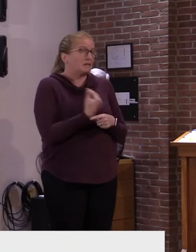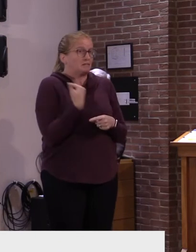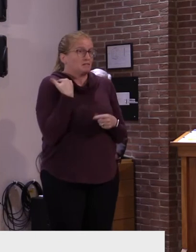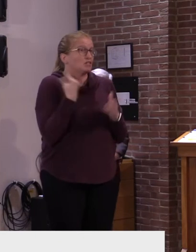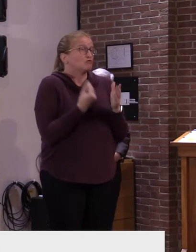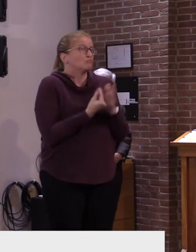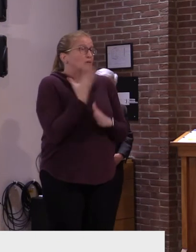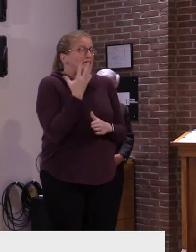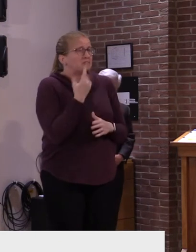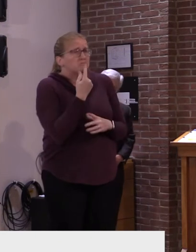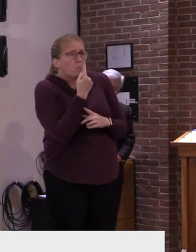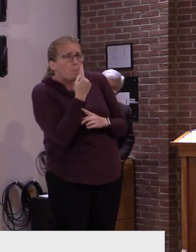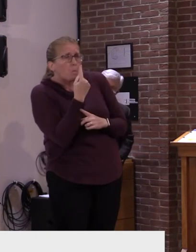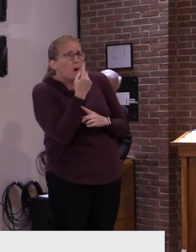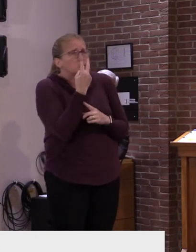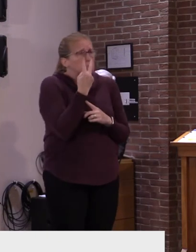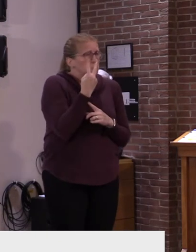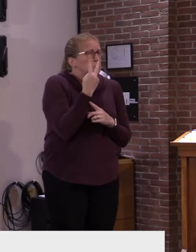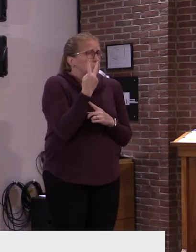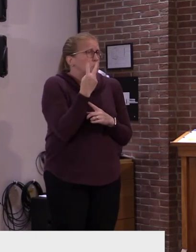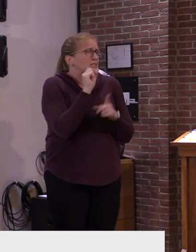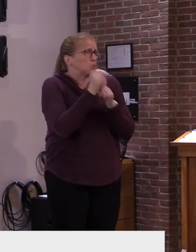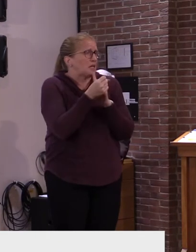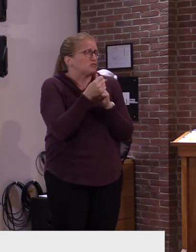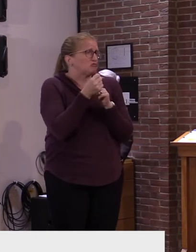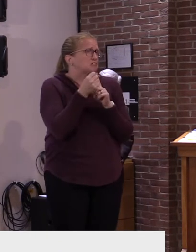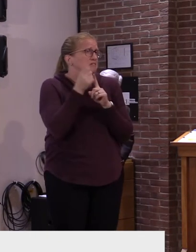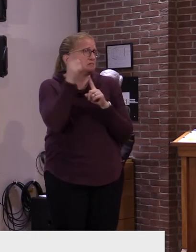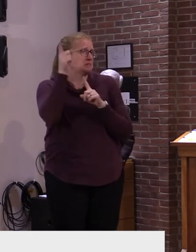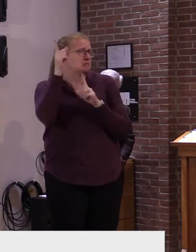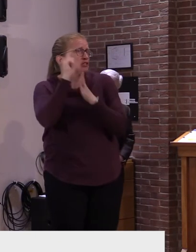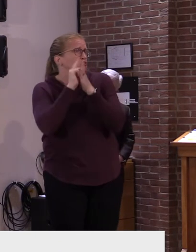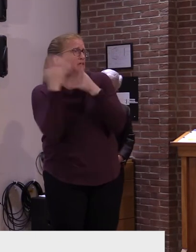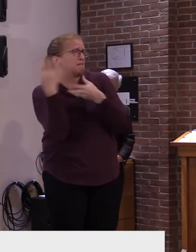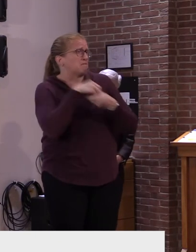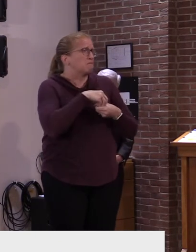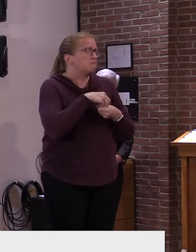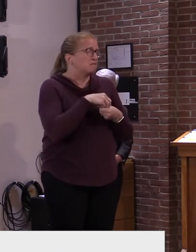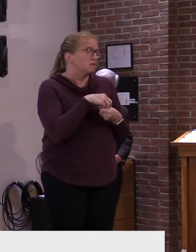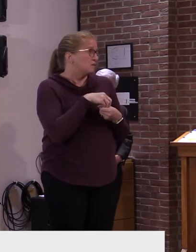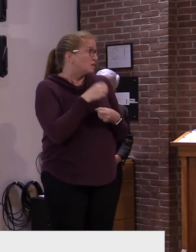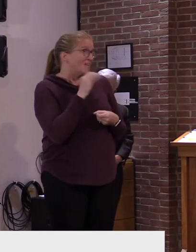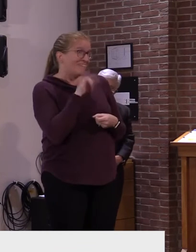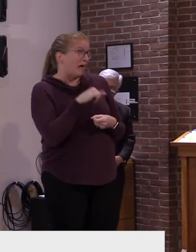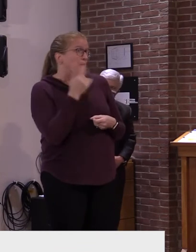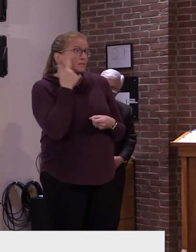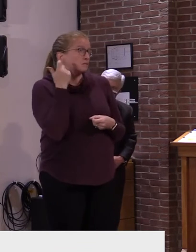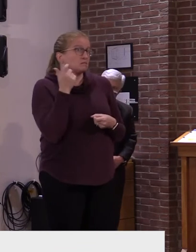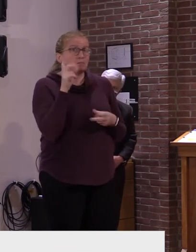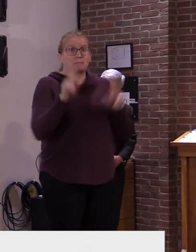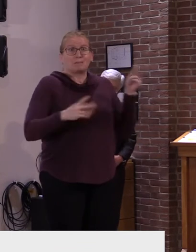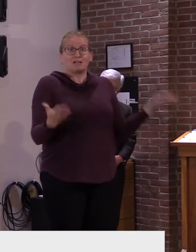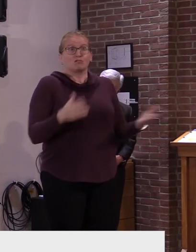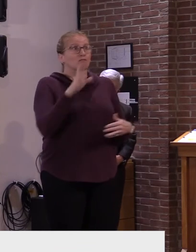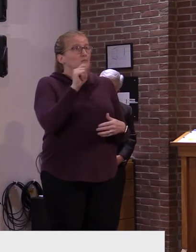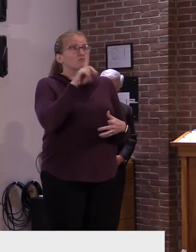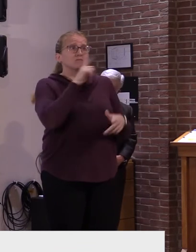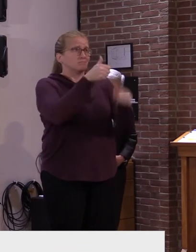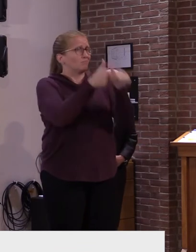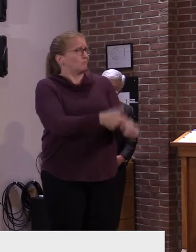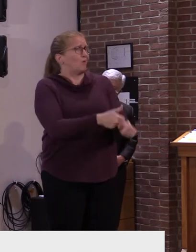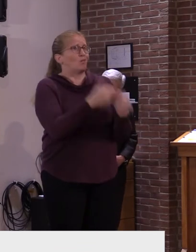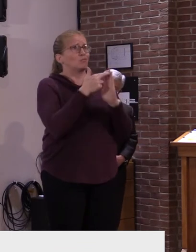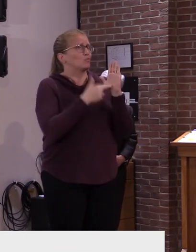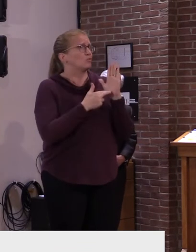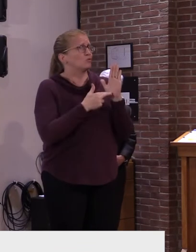issues made their way to the attorney general's office again that's because vermonters have been largely compliant with with guidance and followed the health and